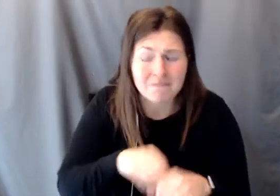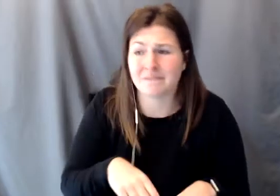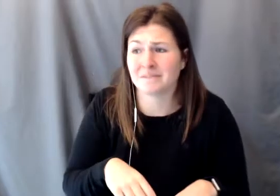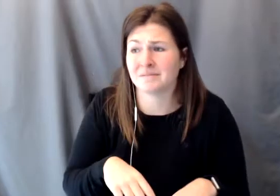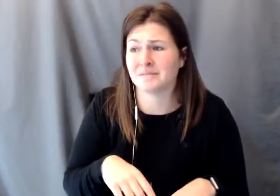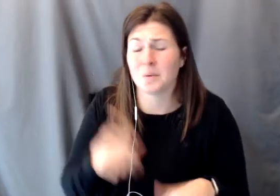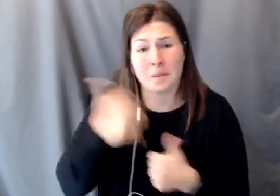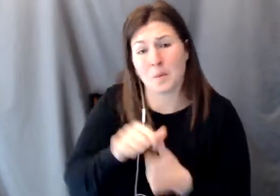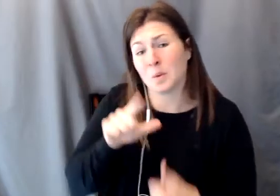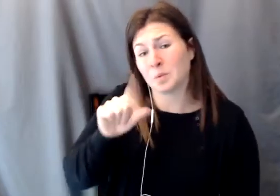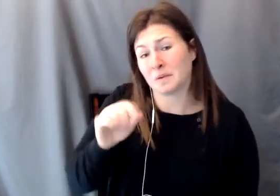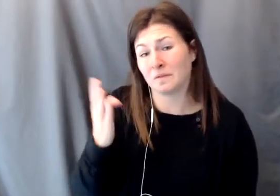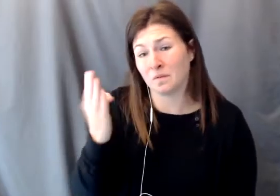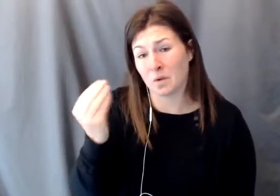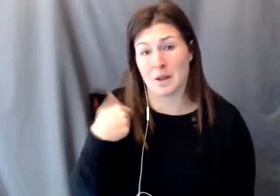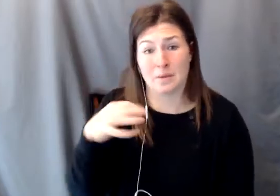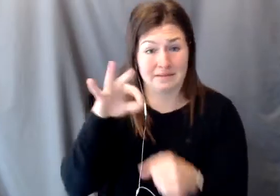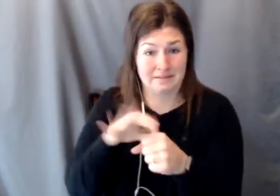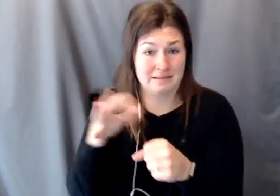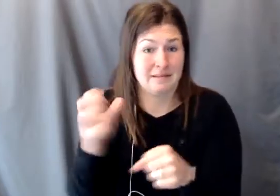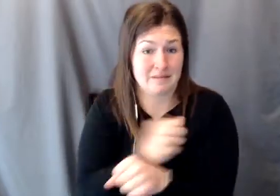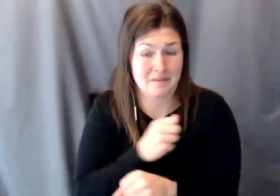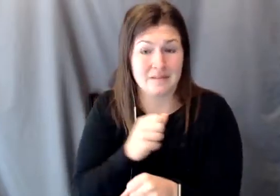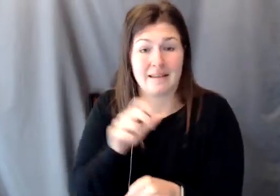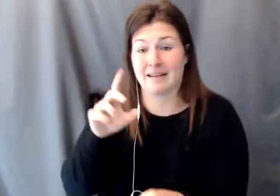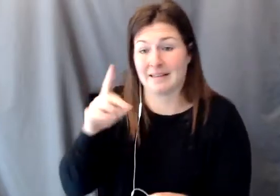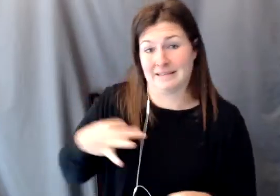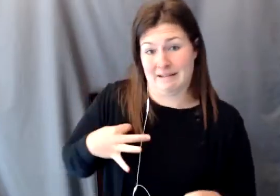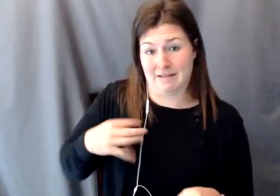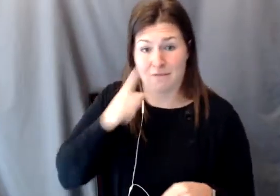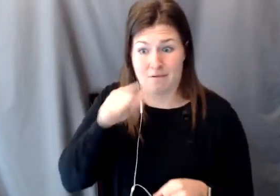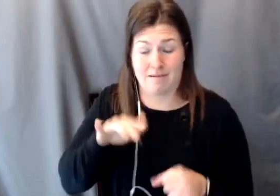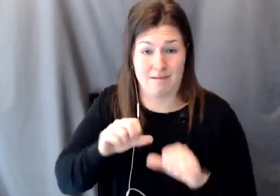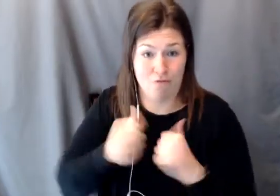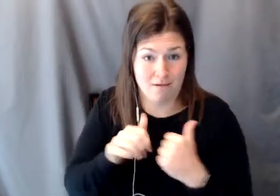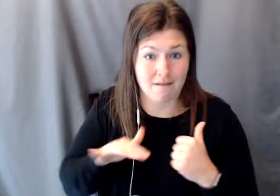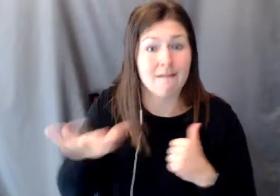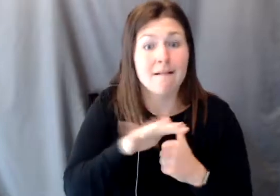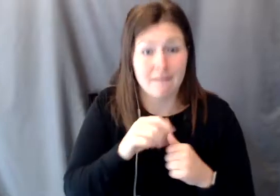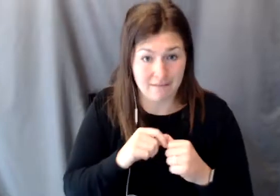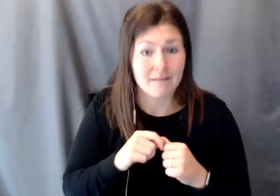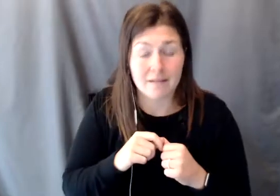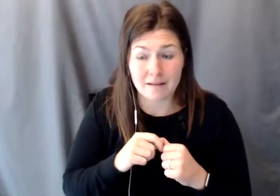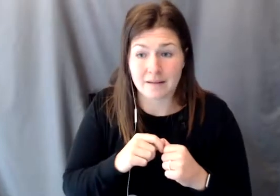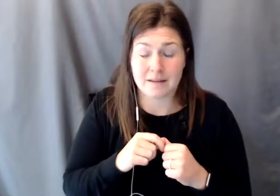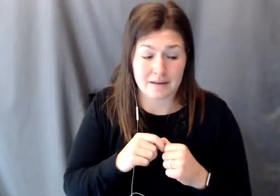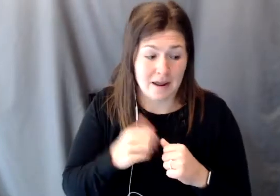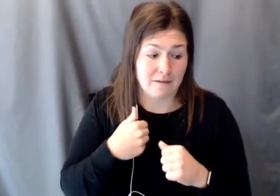was elected as delegate to the area, and had that great privilege.